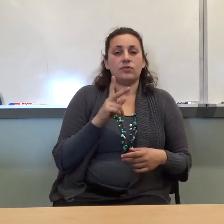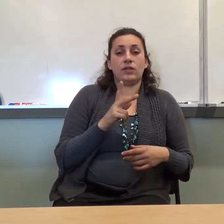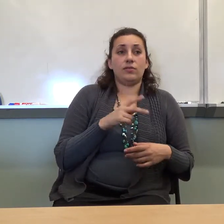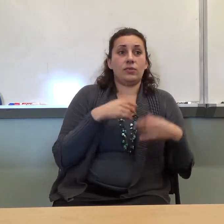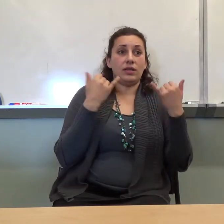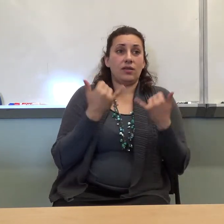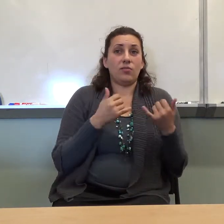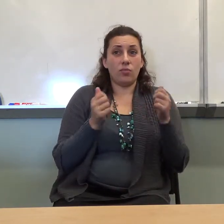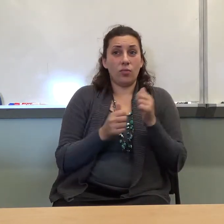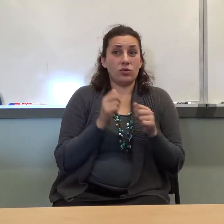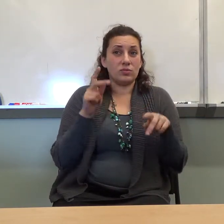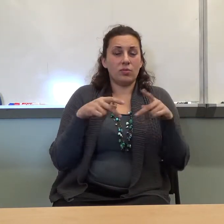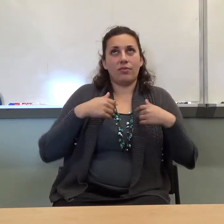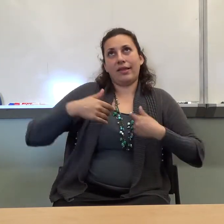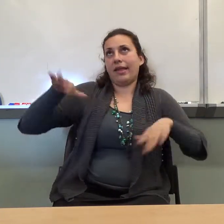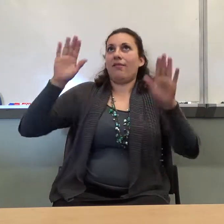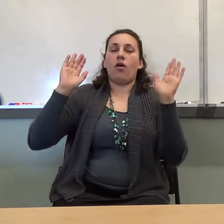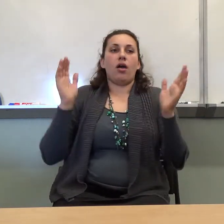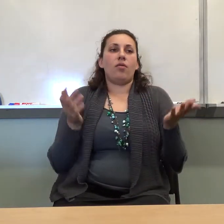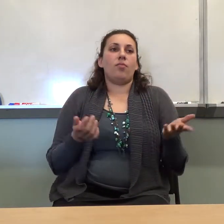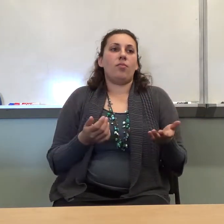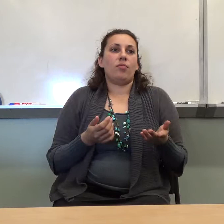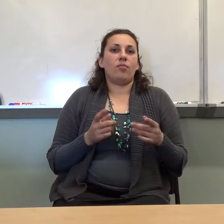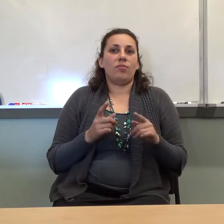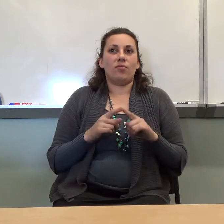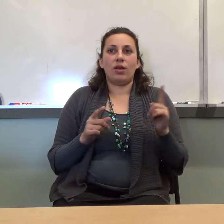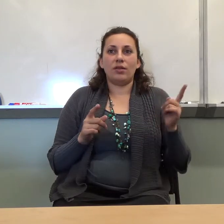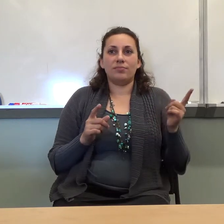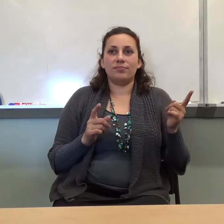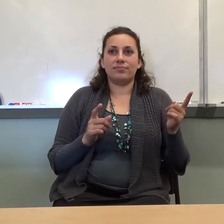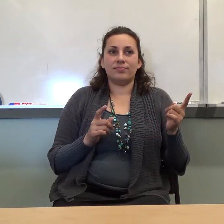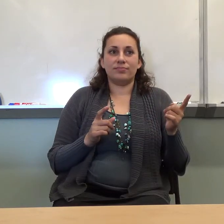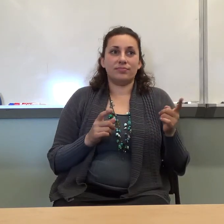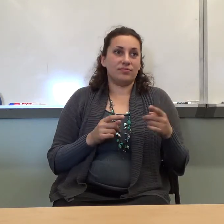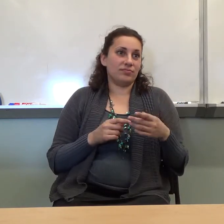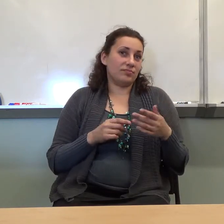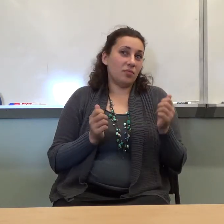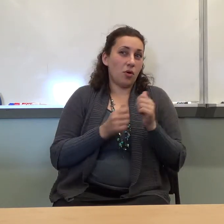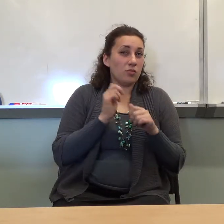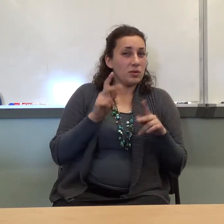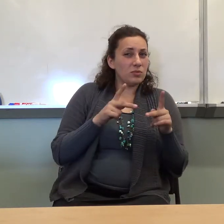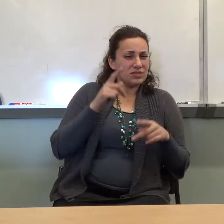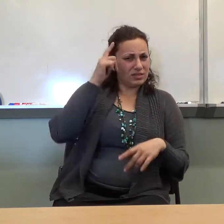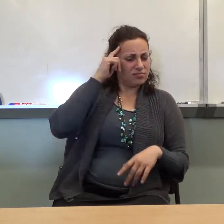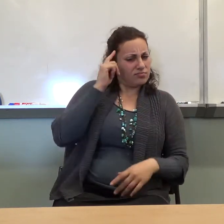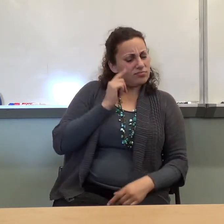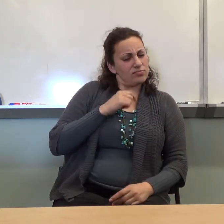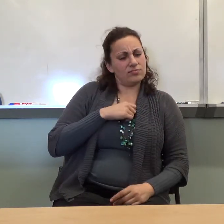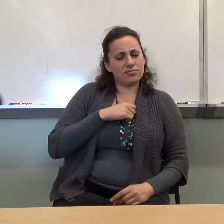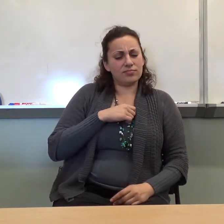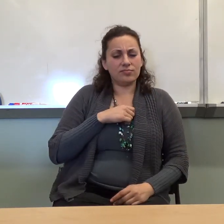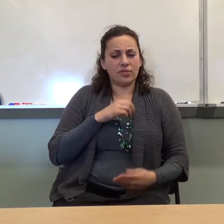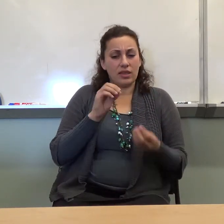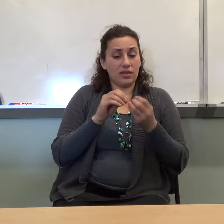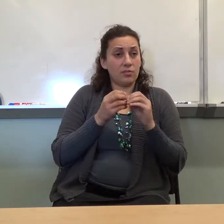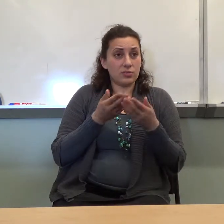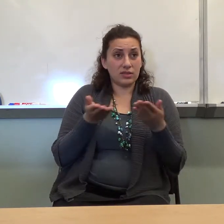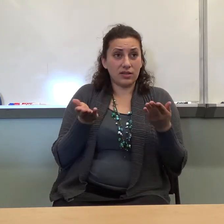most people give up before this. But, you know, at that point, most people would say to themselves, well, I guess it doesn't repeat.